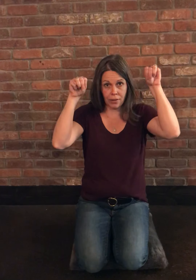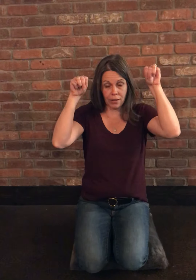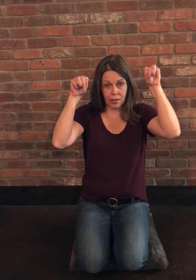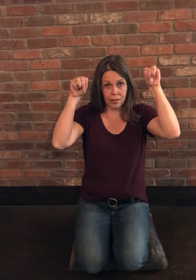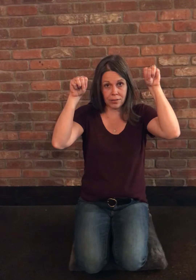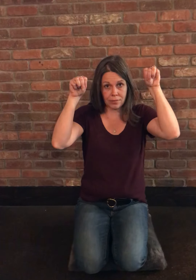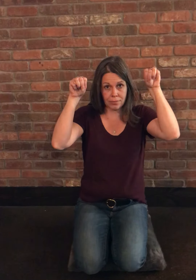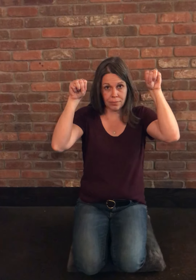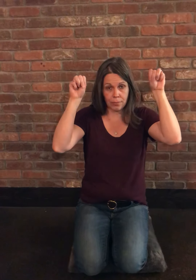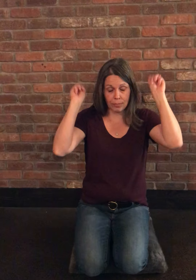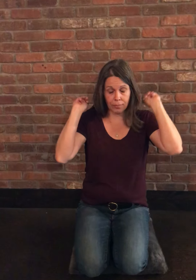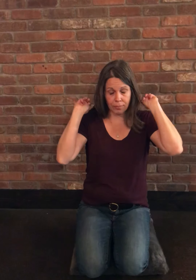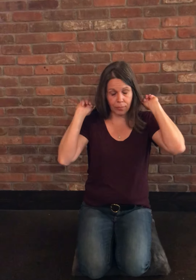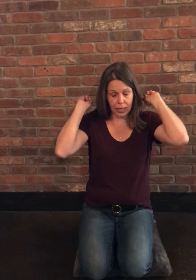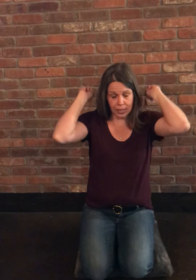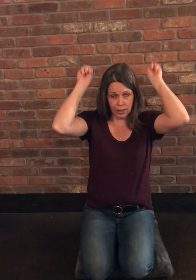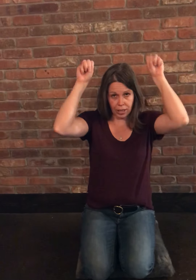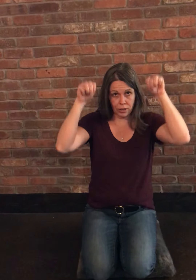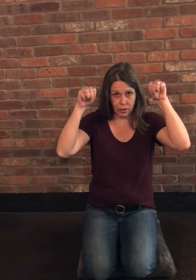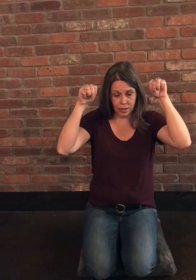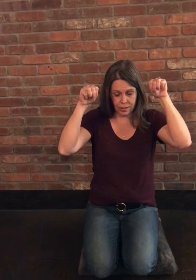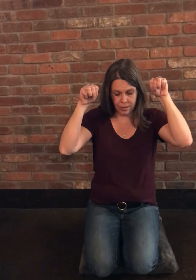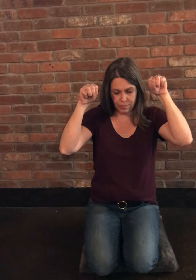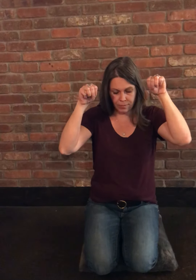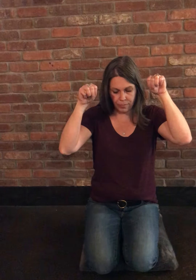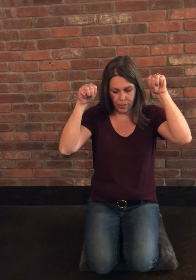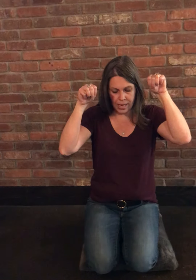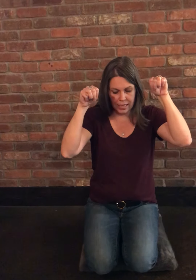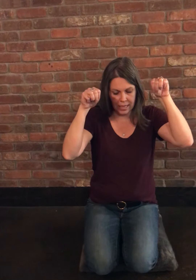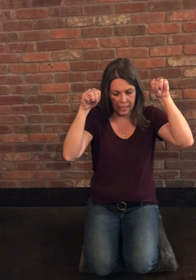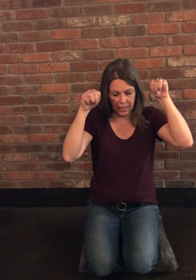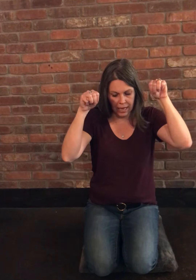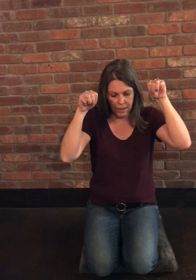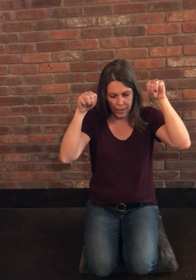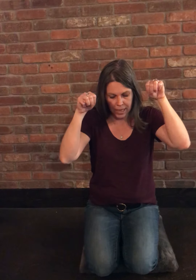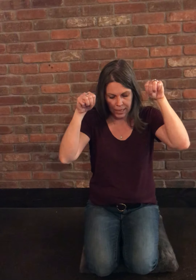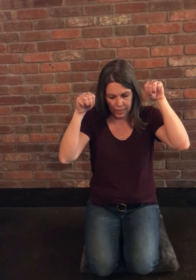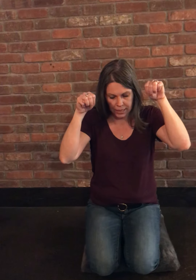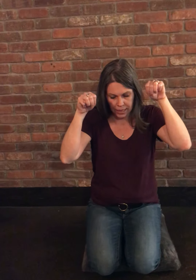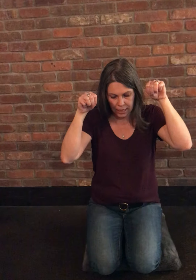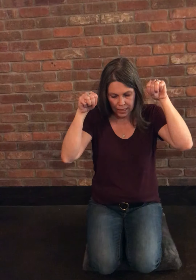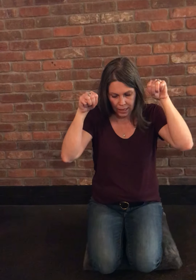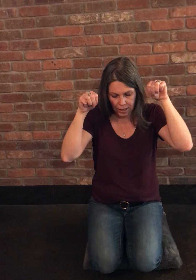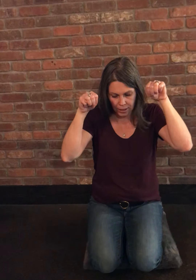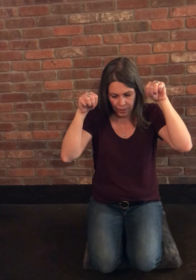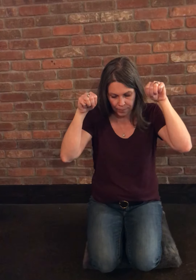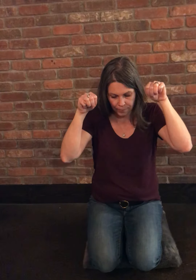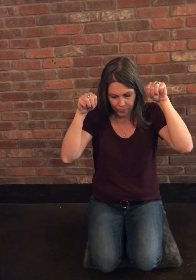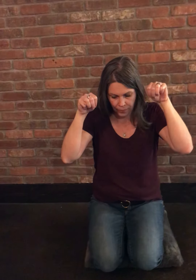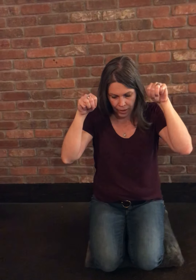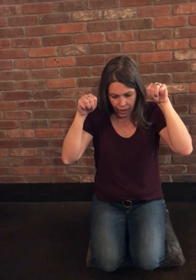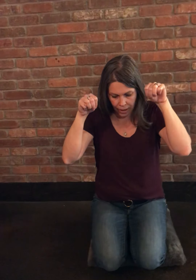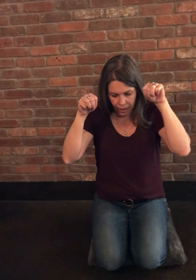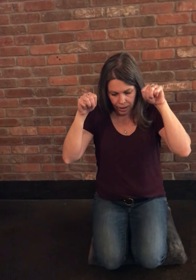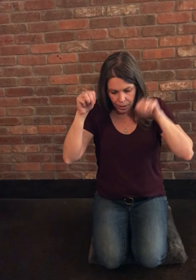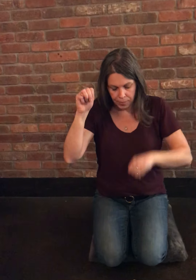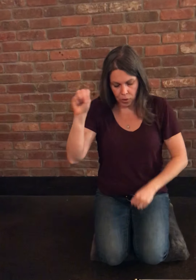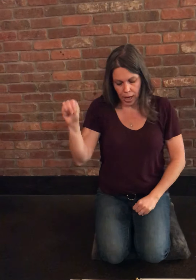the monastery hoods. Benedict and monasticism.